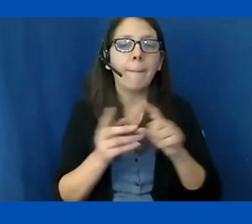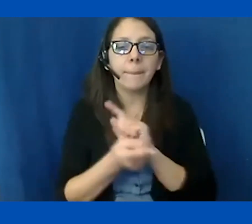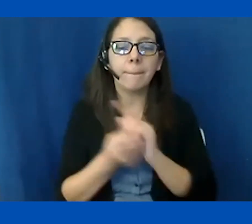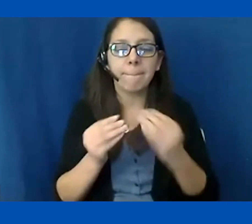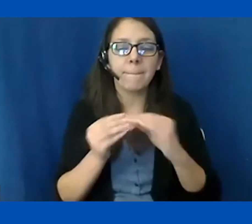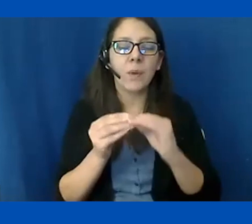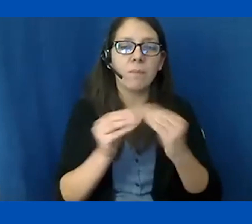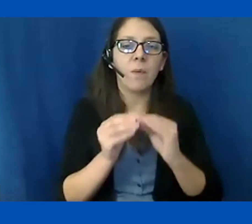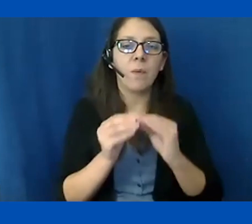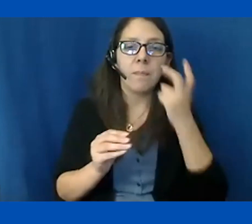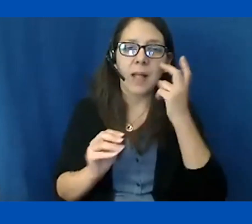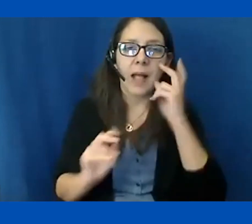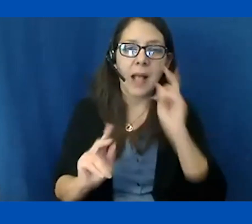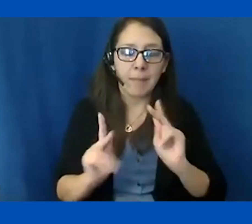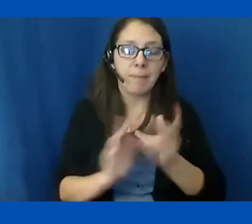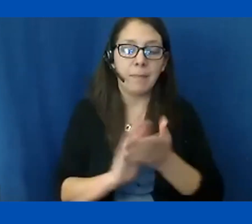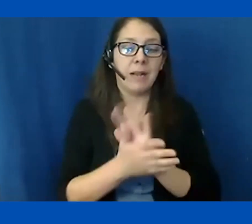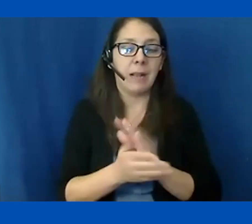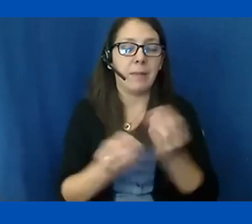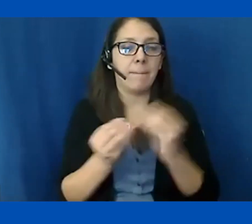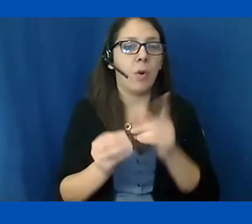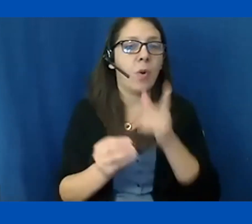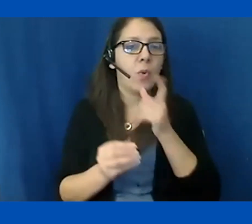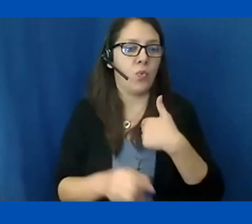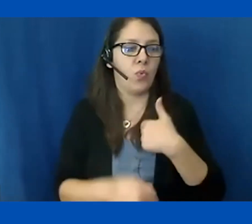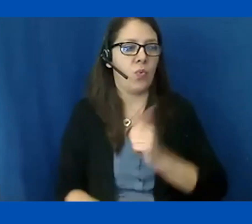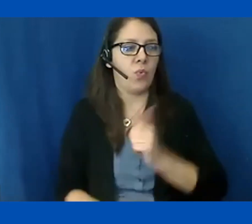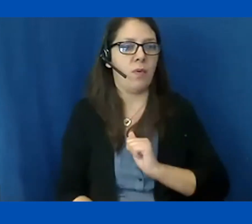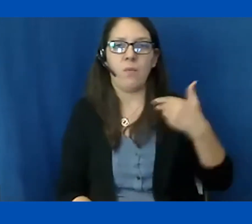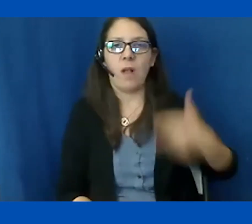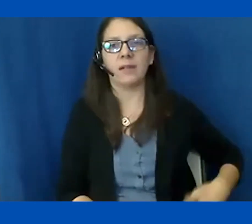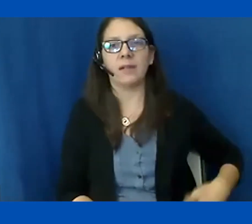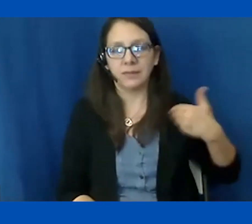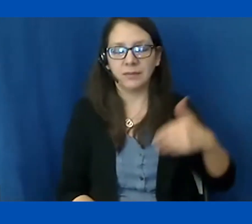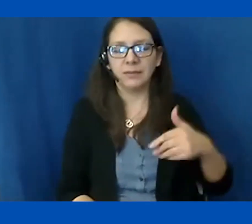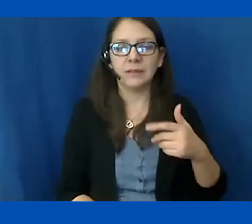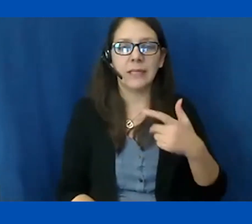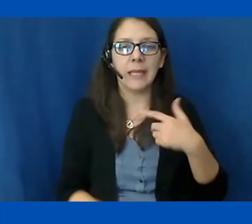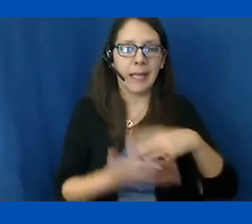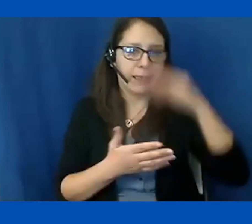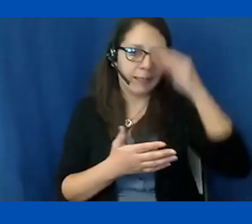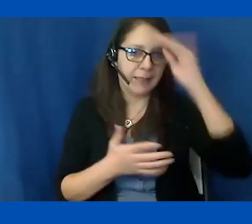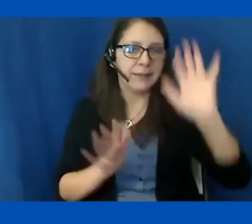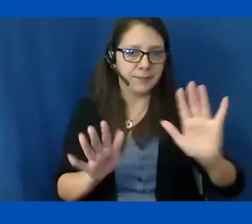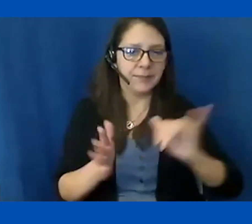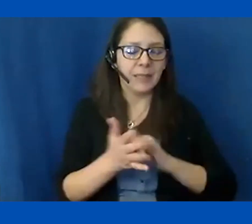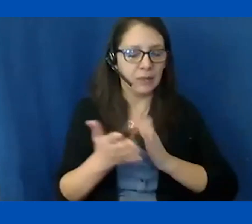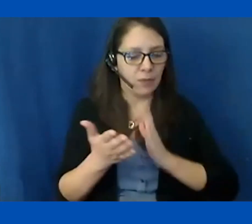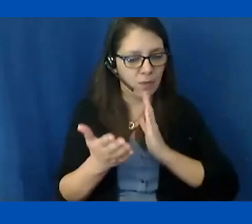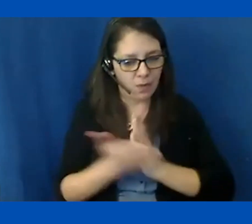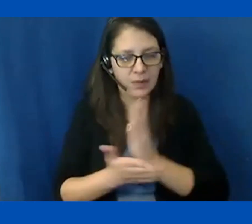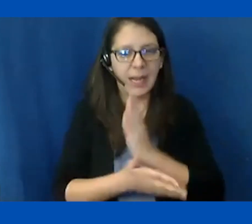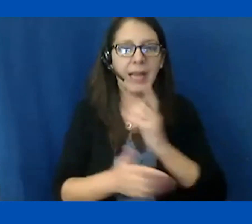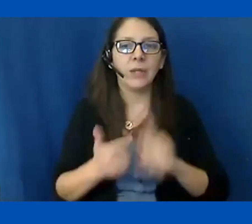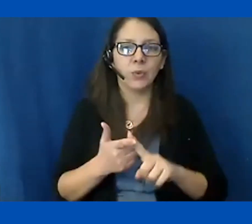like that, and realizing, becoming more of who I was as a person and learning that it's all right to be who I am. And so when